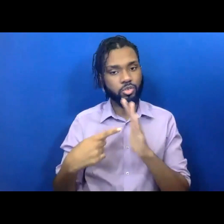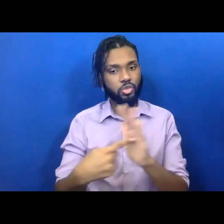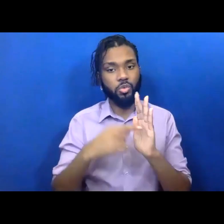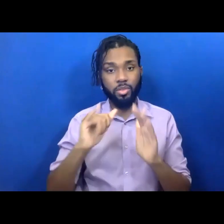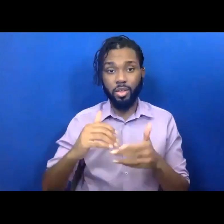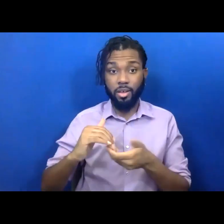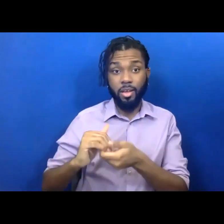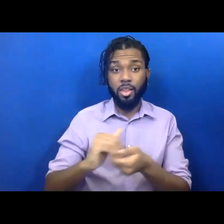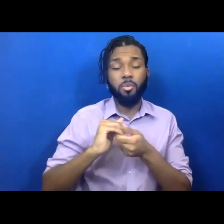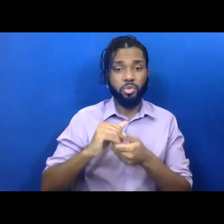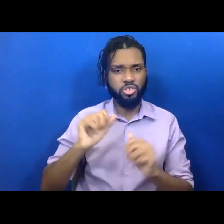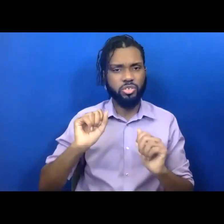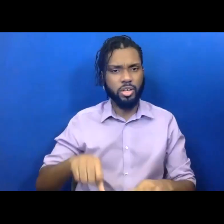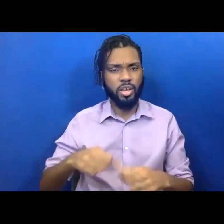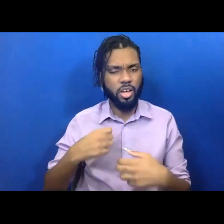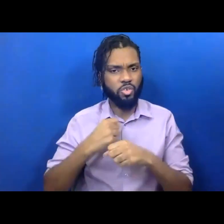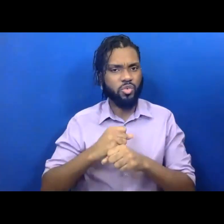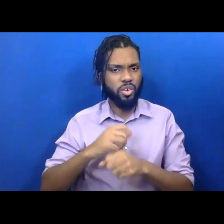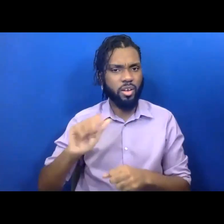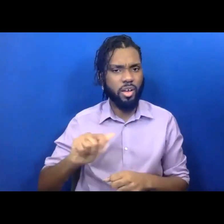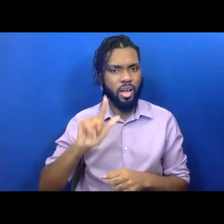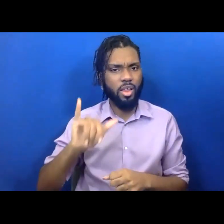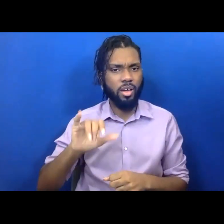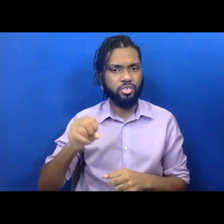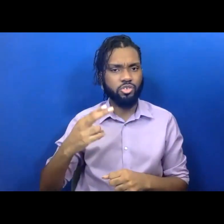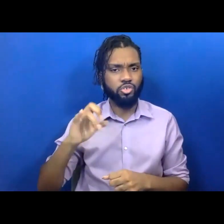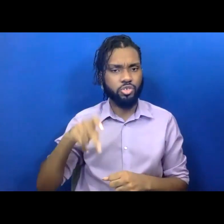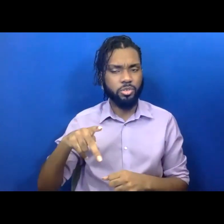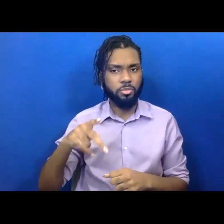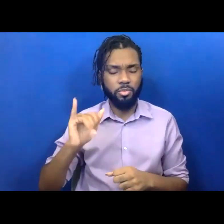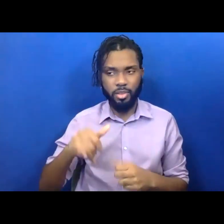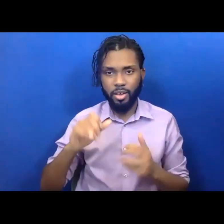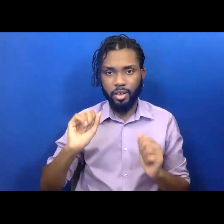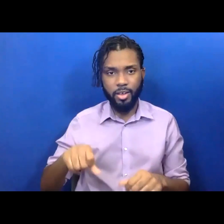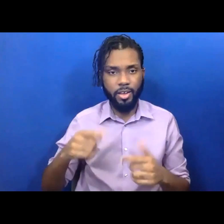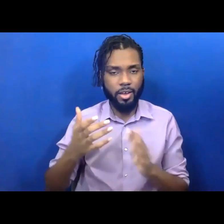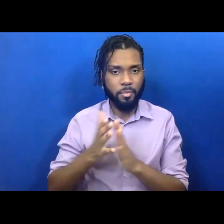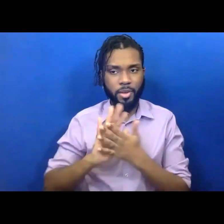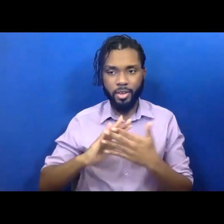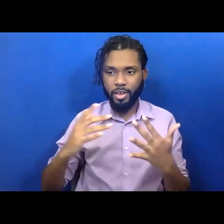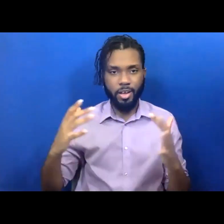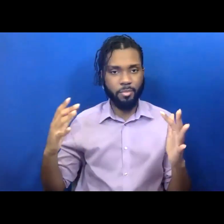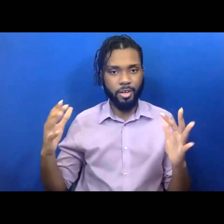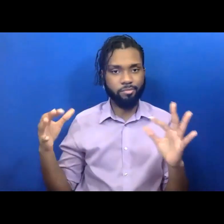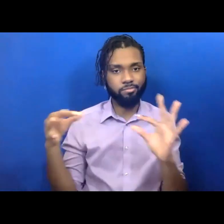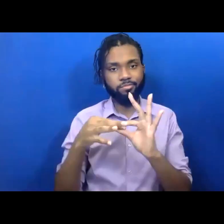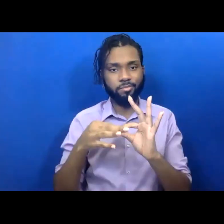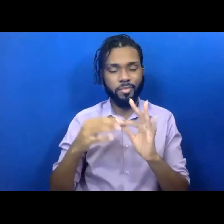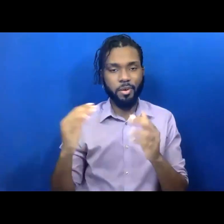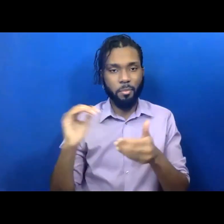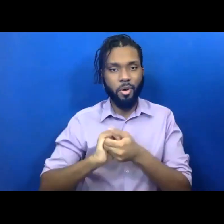can forge this sort of allyship that can be this co-conspiratorial bond, basically, against